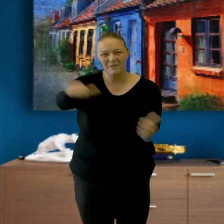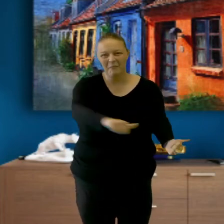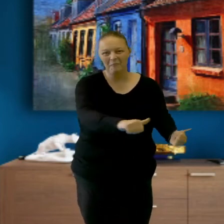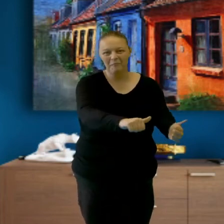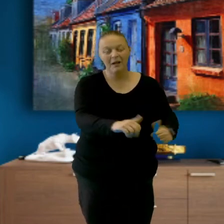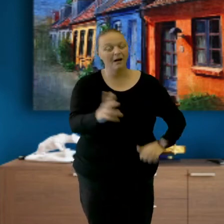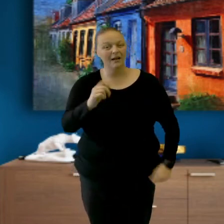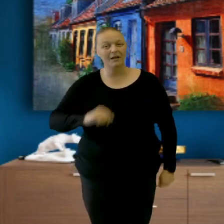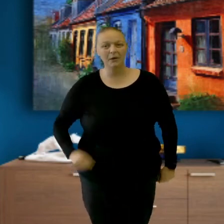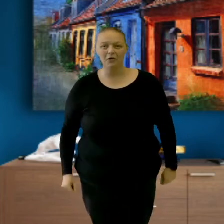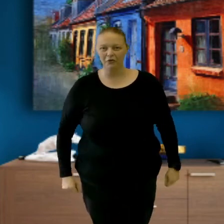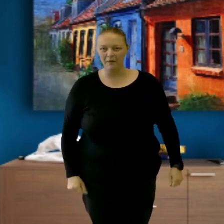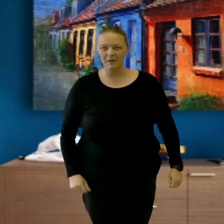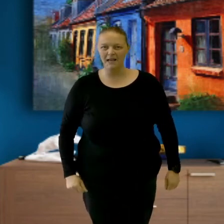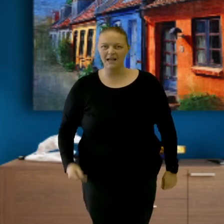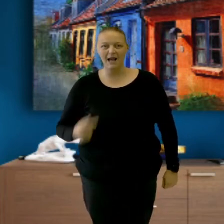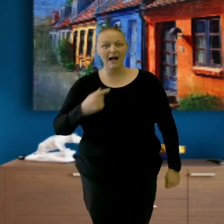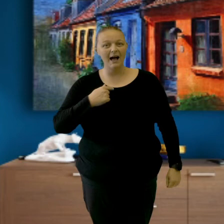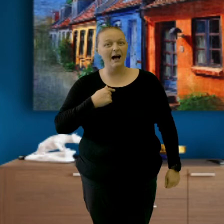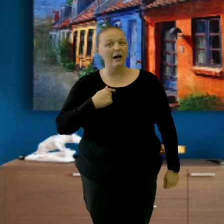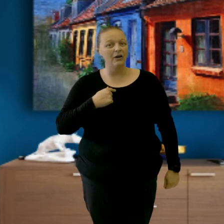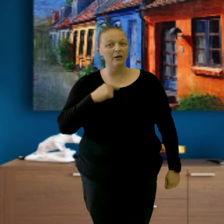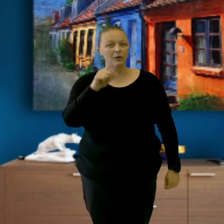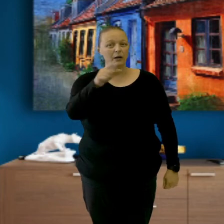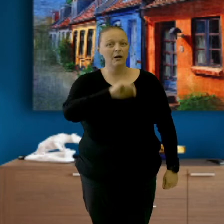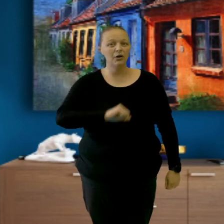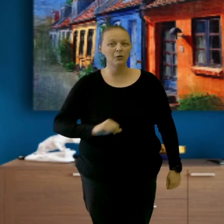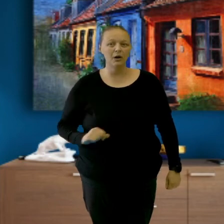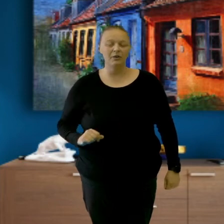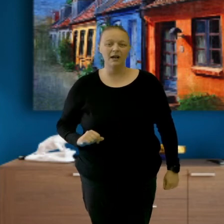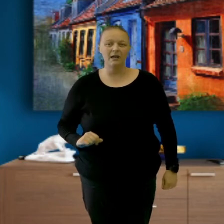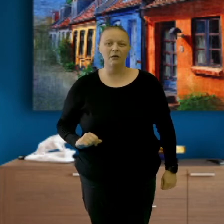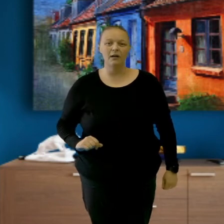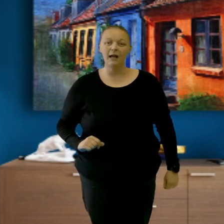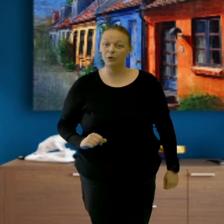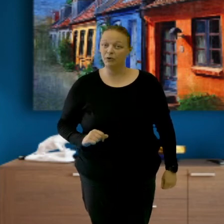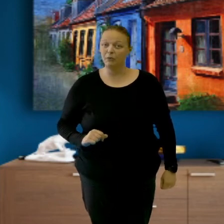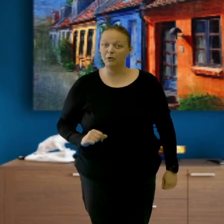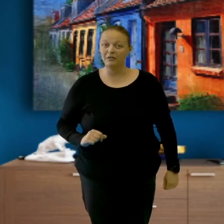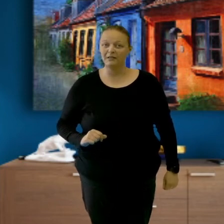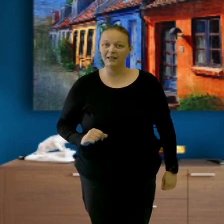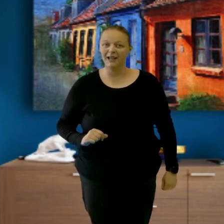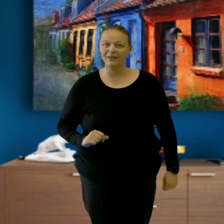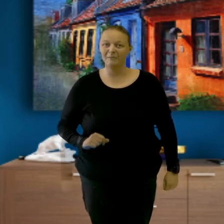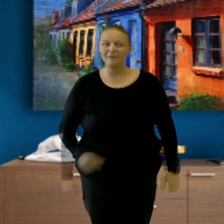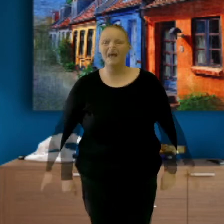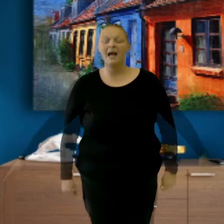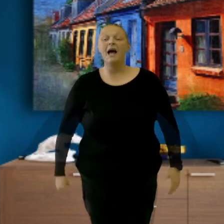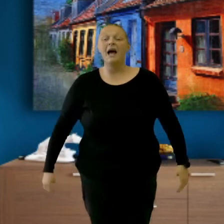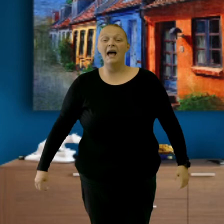Dum-diddy-dum-diddy-dum-dum-dum. All right, here we go. From the beginning, I'll go, you go with the echo, and we'll do the motions together.